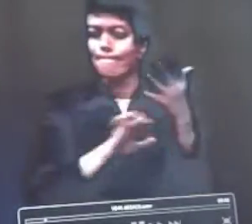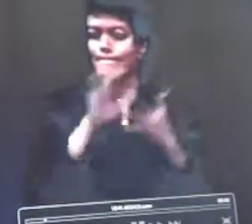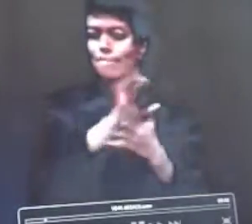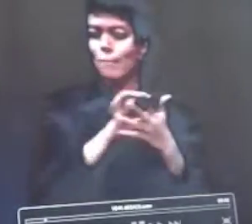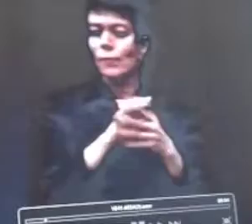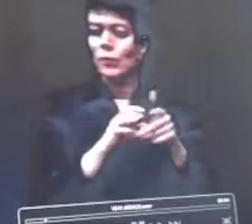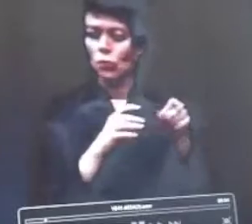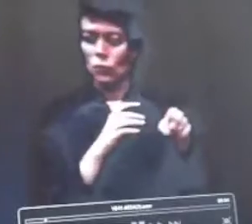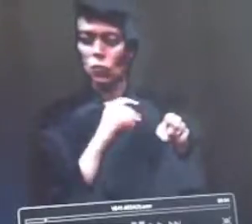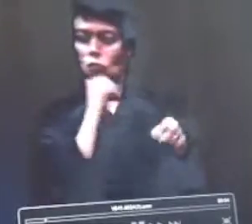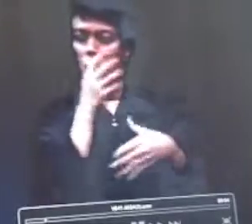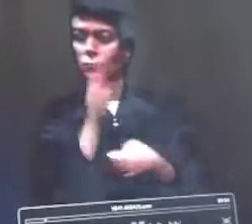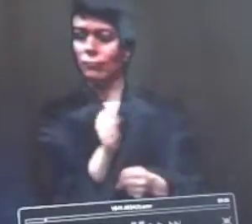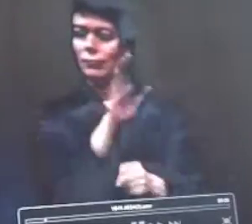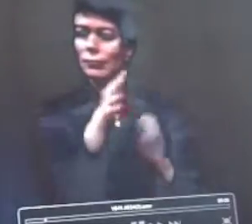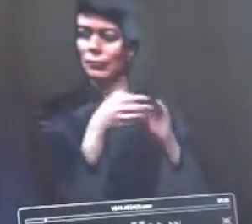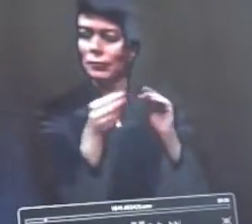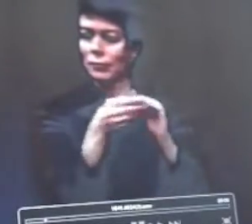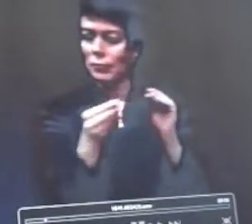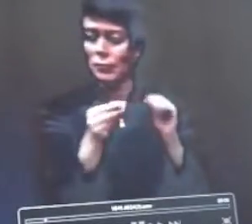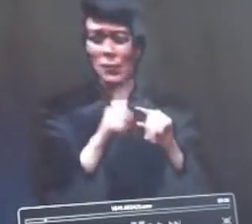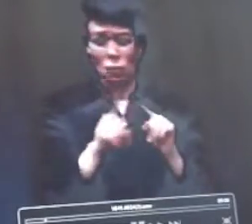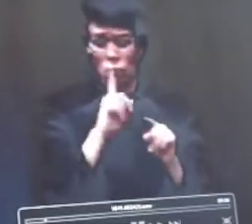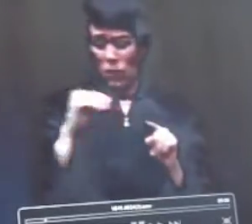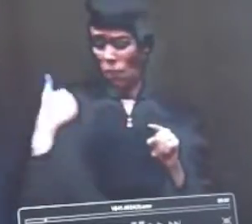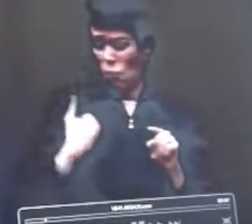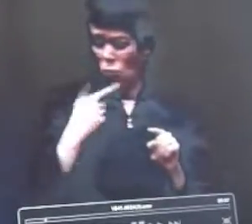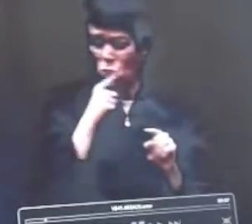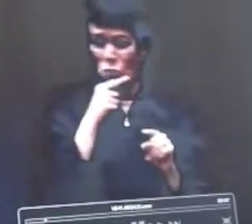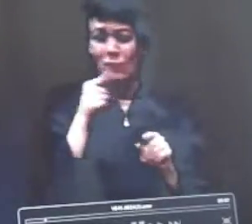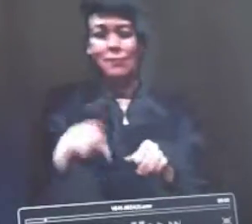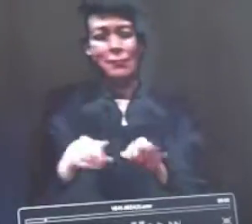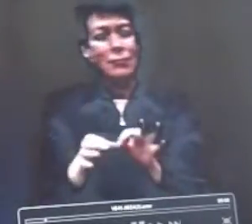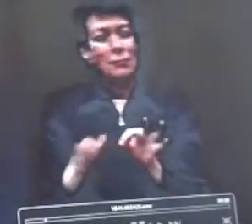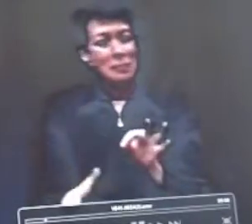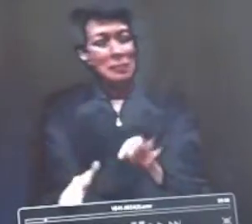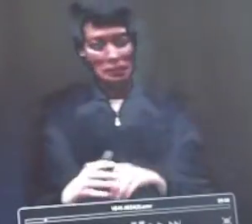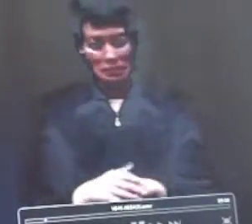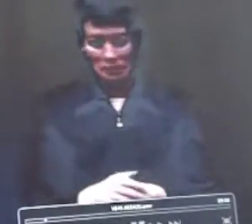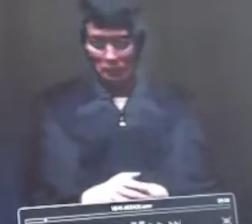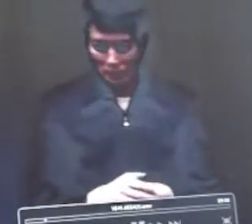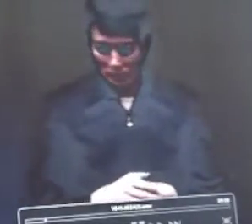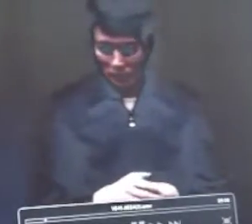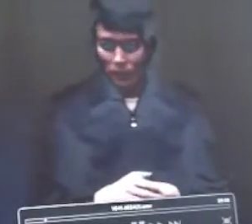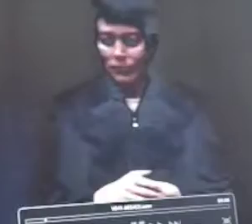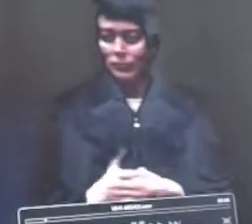look at the deaf person as if they were confusing their story, when really it was the fault of the interpreter.